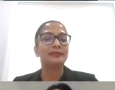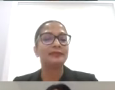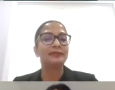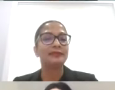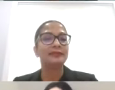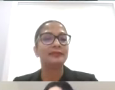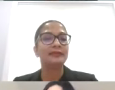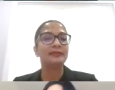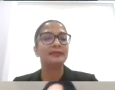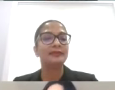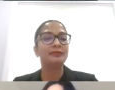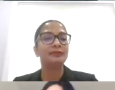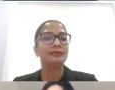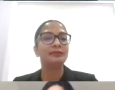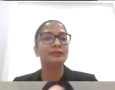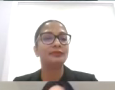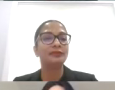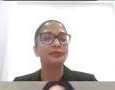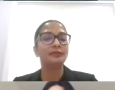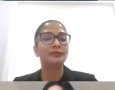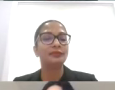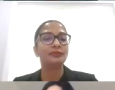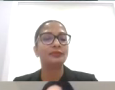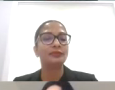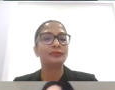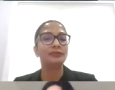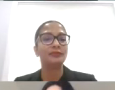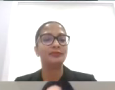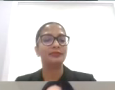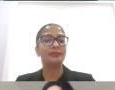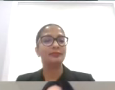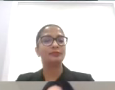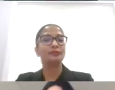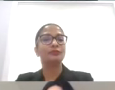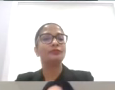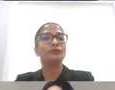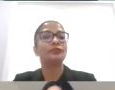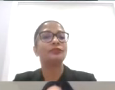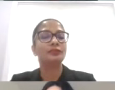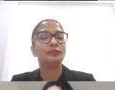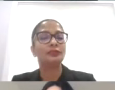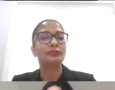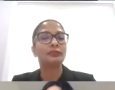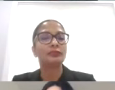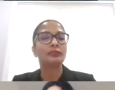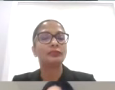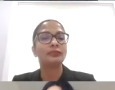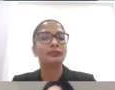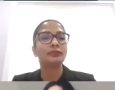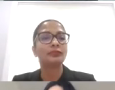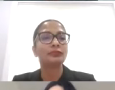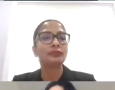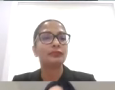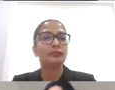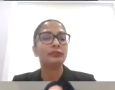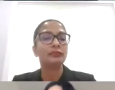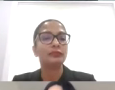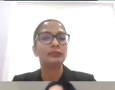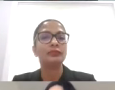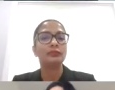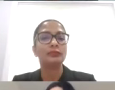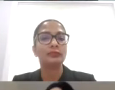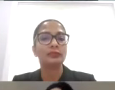First, the ADA has always covered accessibility, and it's always covered digital